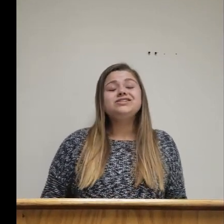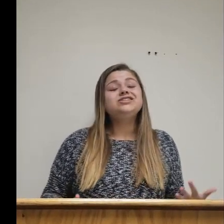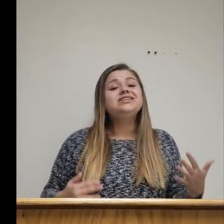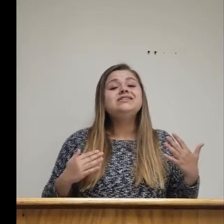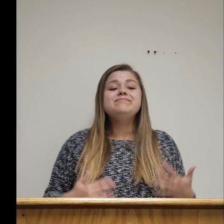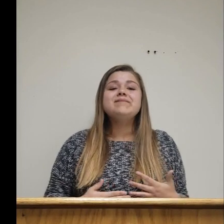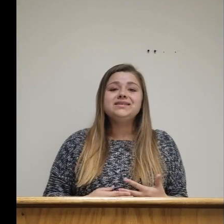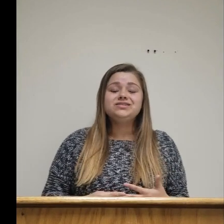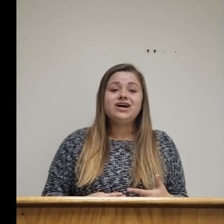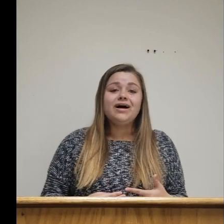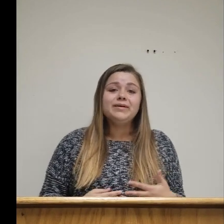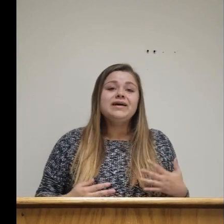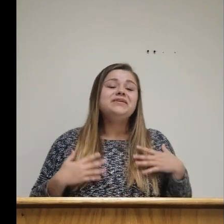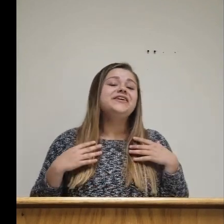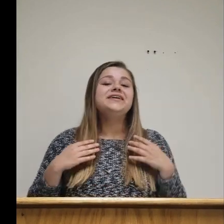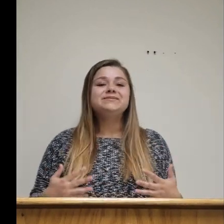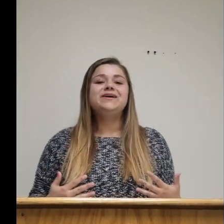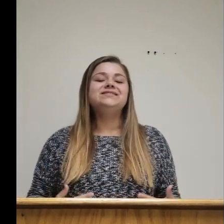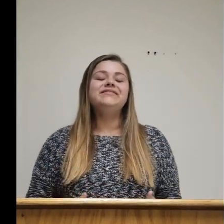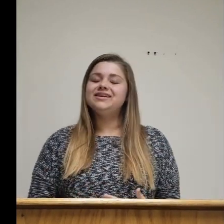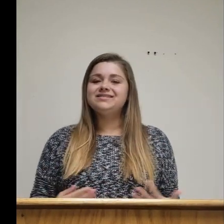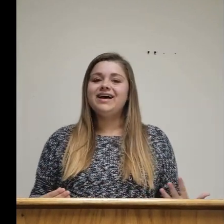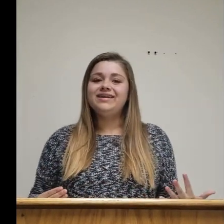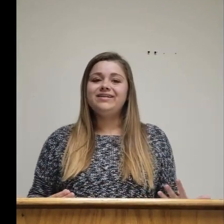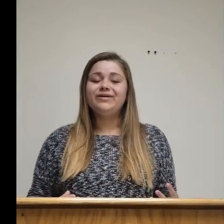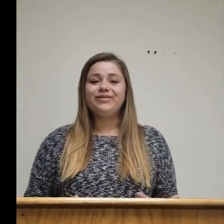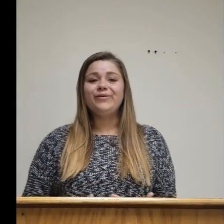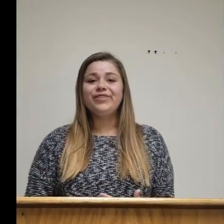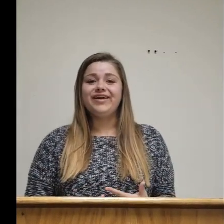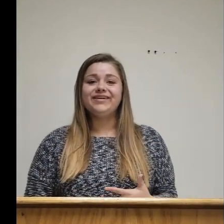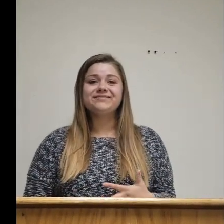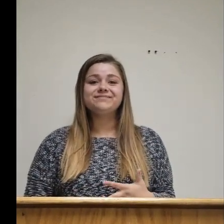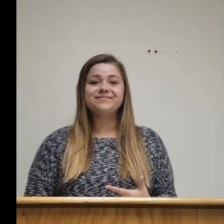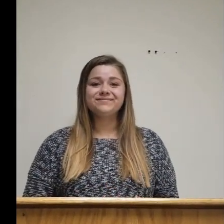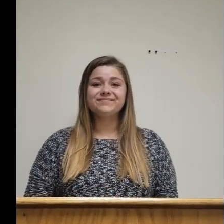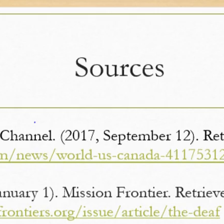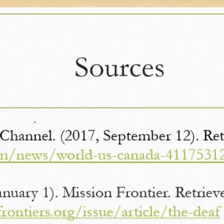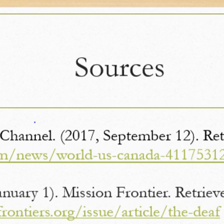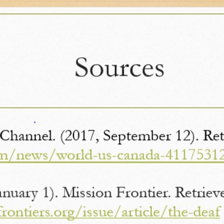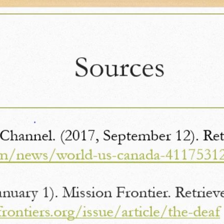point, she did an amazing job being very expressive and excited throughout the whole thing.